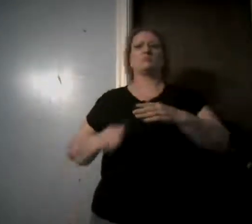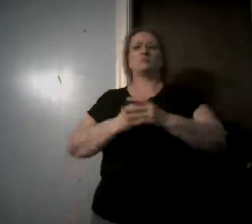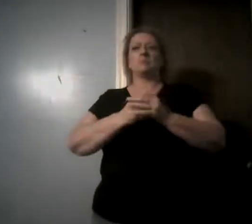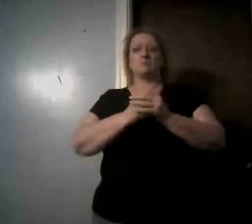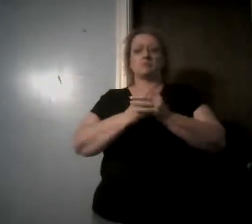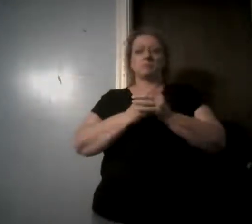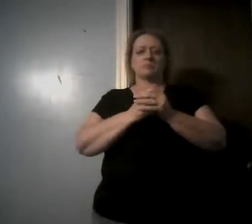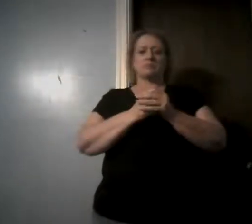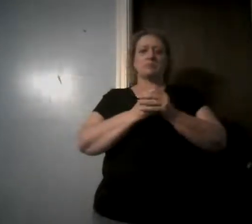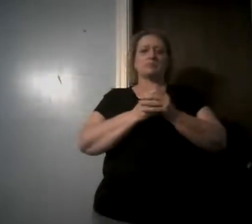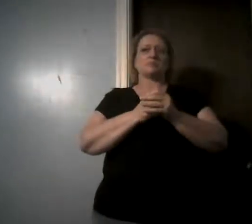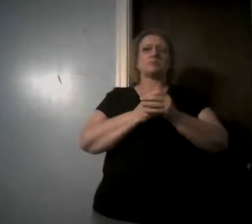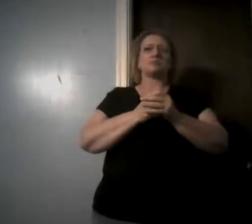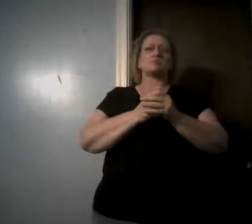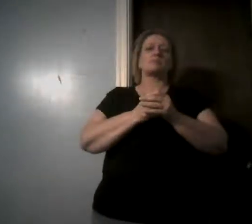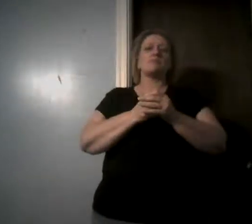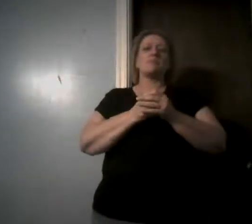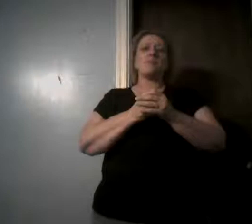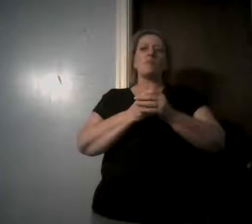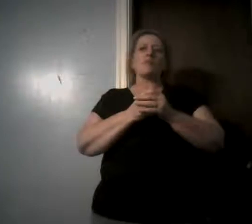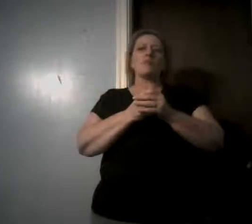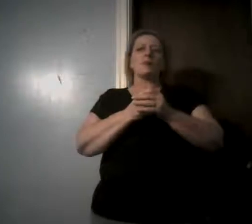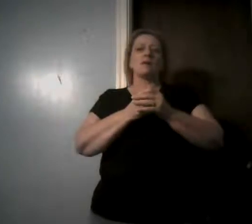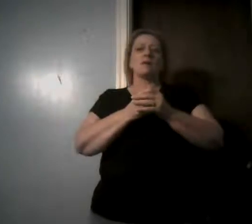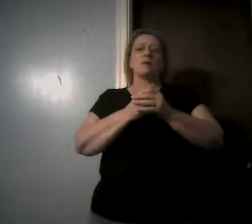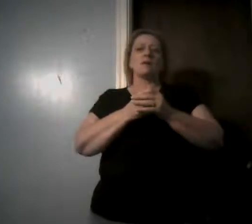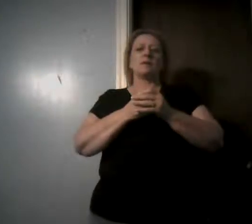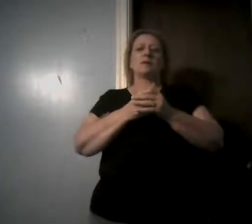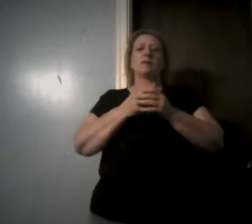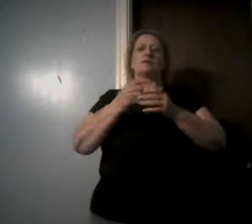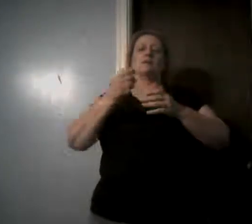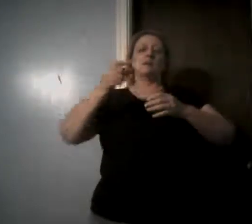Hemorrhoids can be either internal or external.